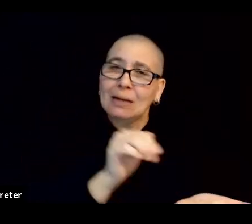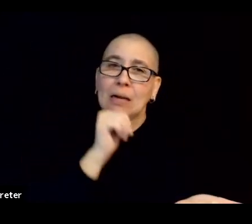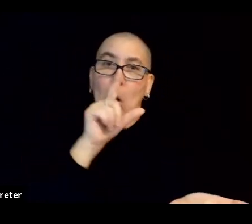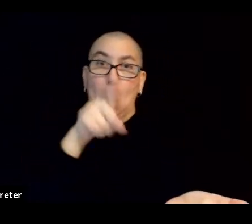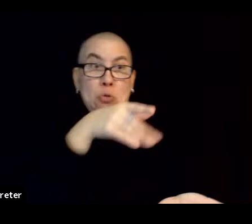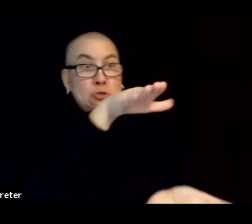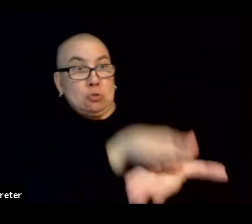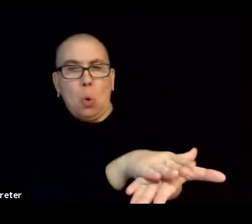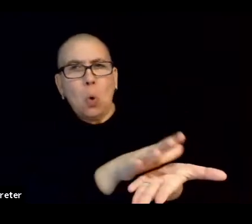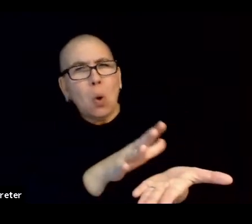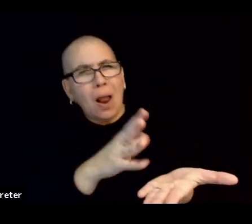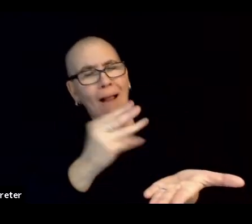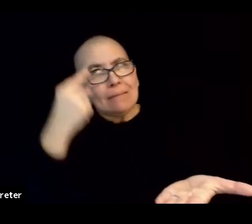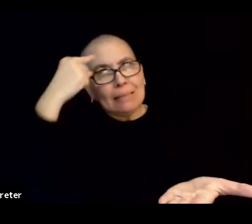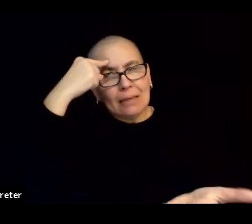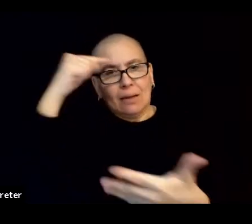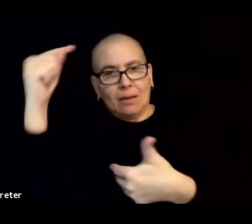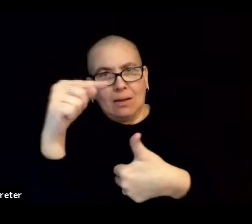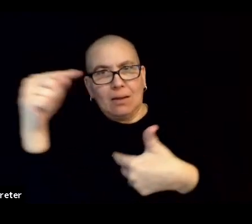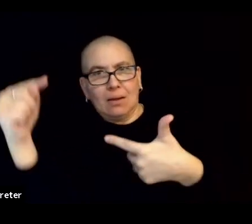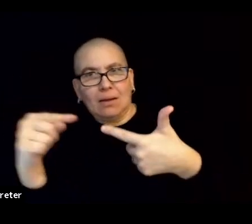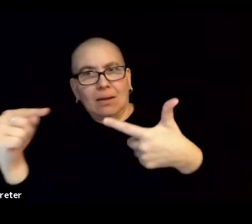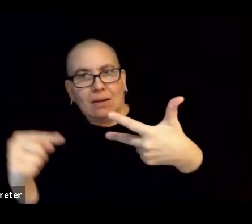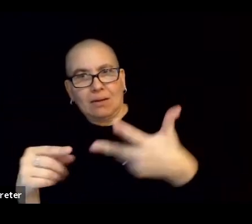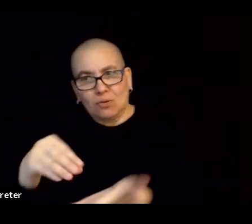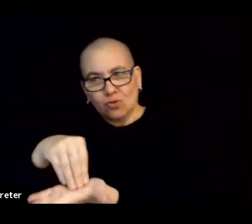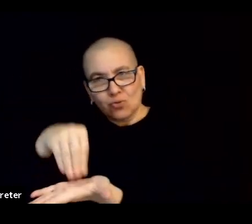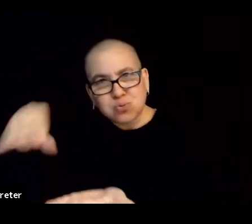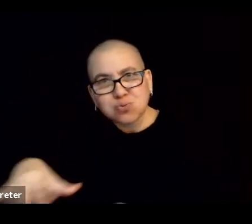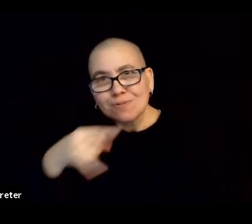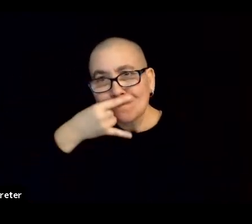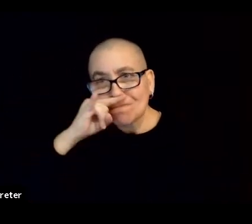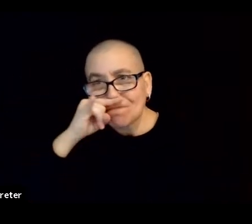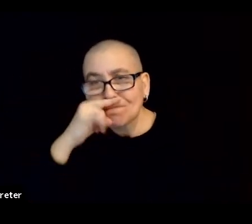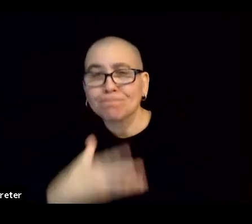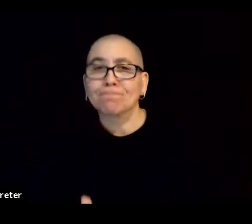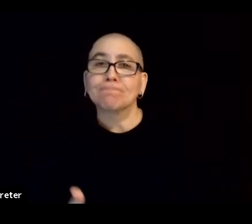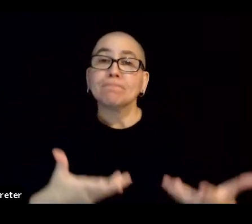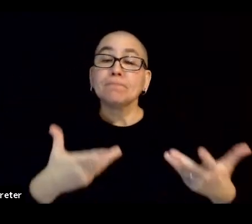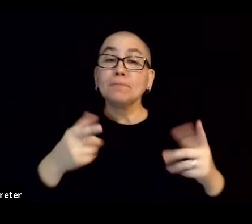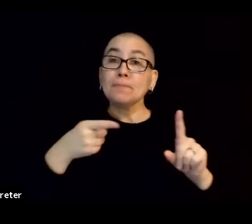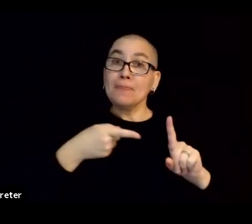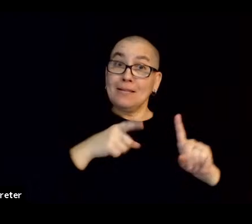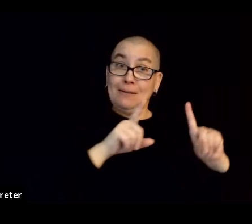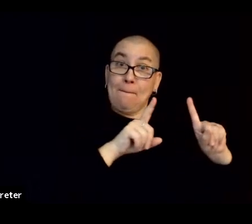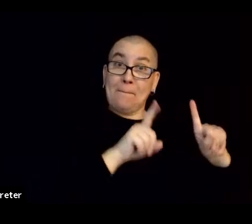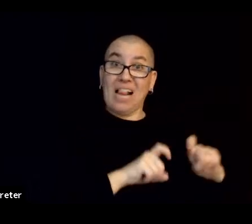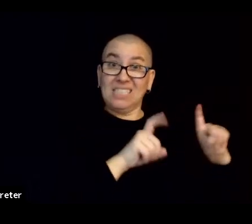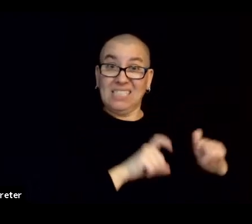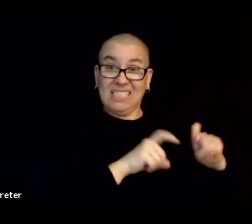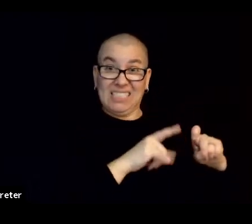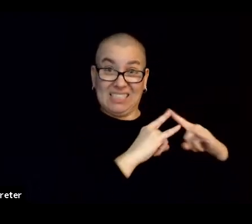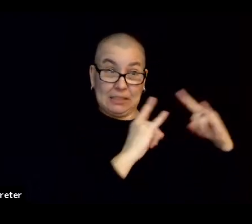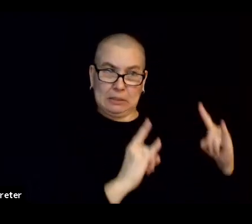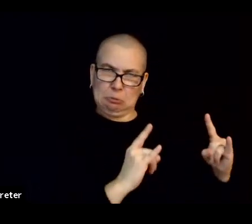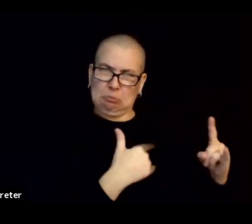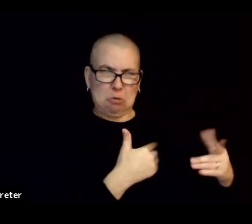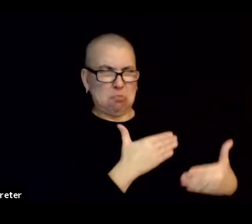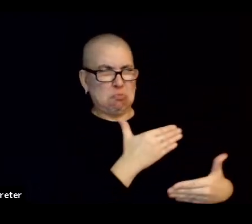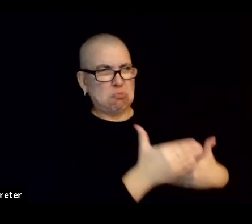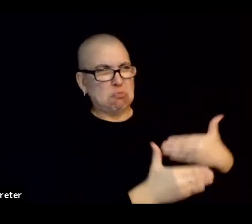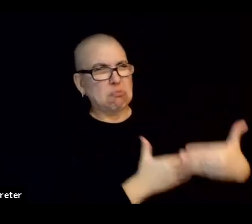mitigation strategies as well as the testing program, rather than just giving us the confidence to be able to have more students coming back into the building.